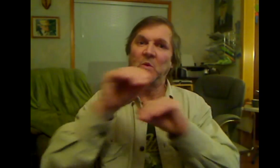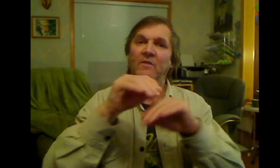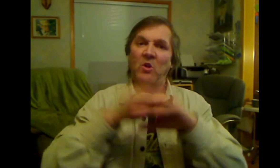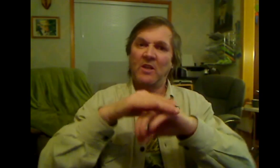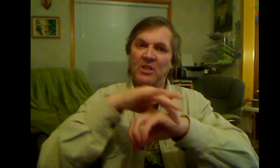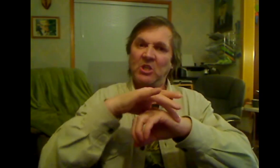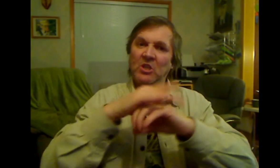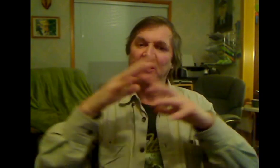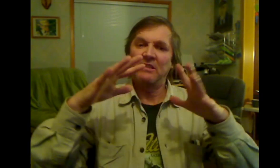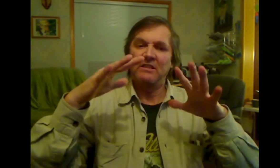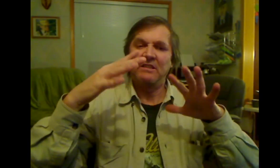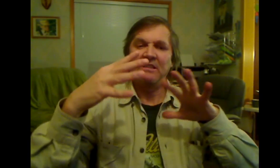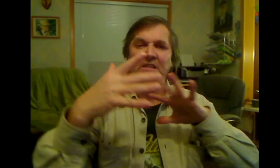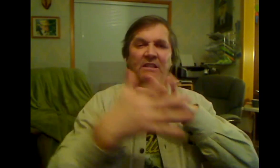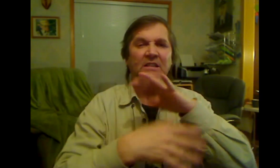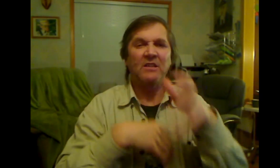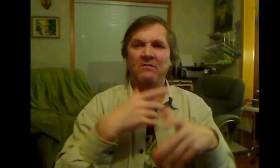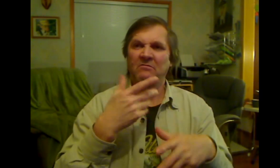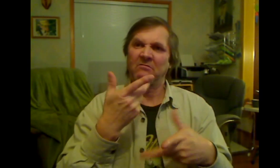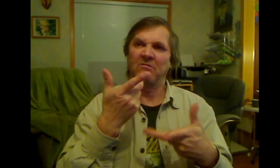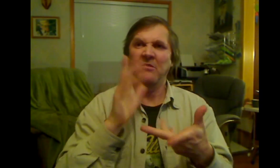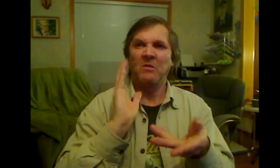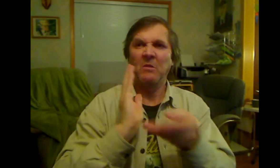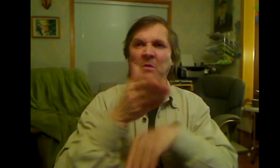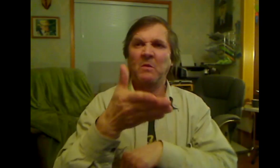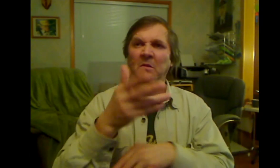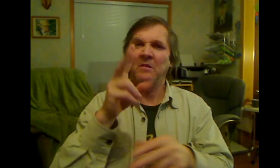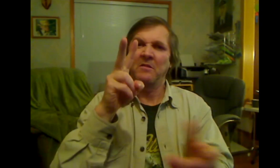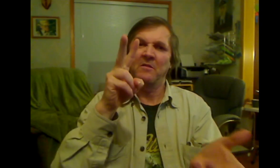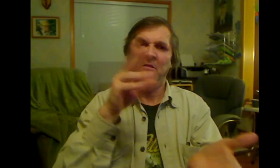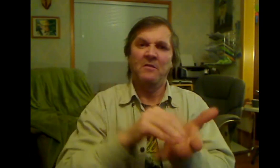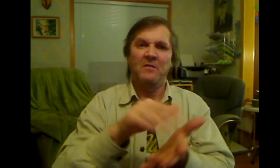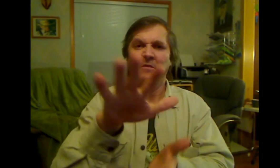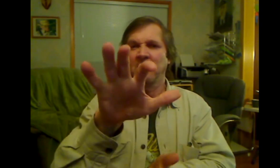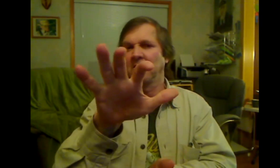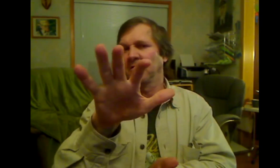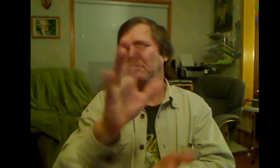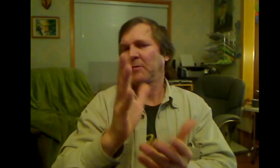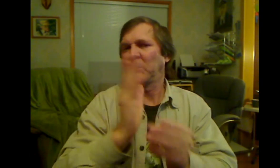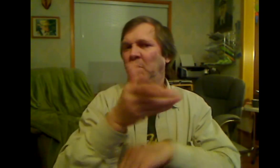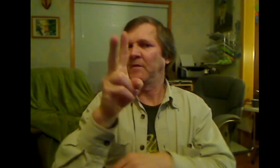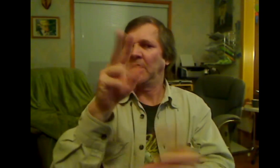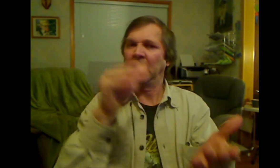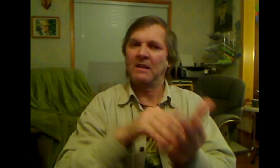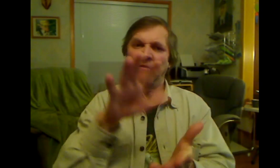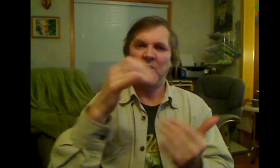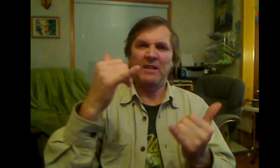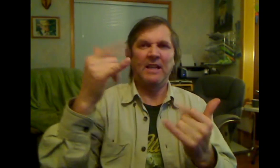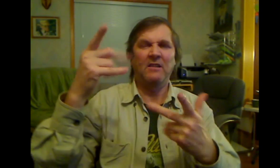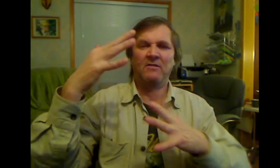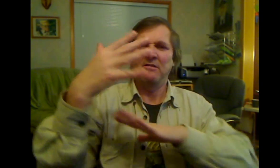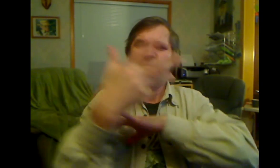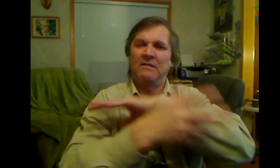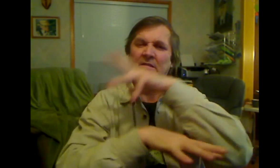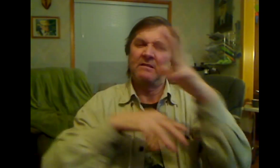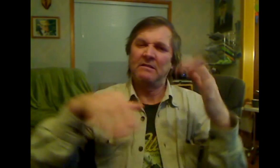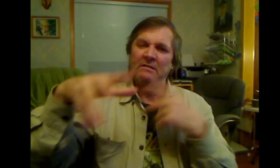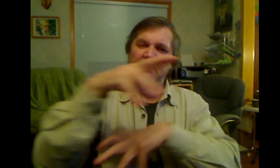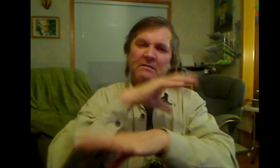it was just, I think it was in the fall. It was cold, but it wasn't that cold. And they beat the shit out of me. And I was obviously not